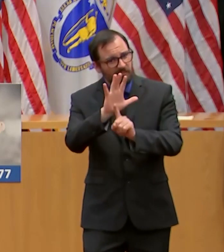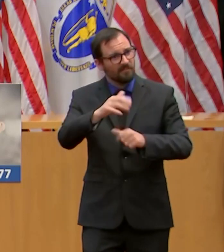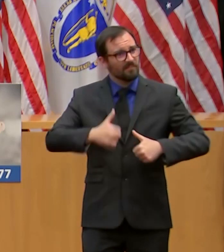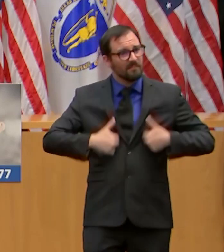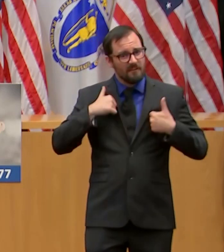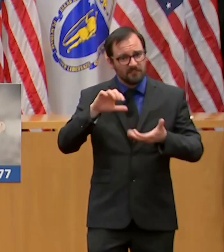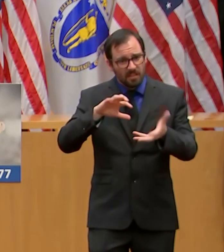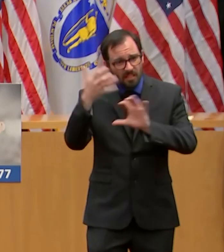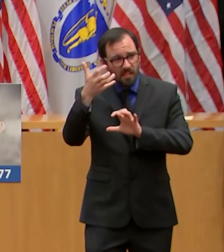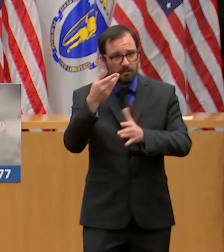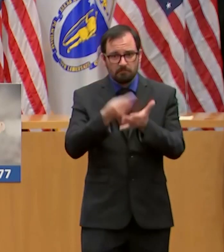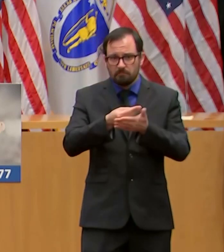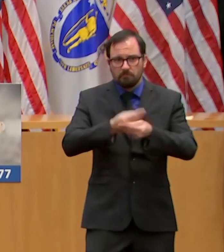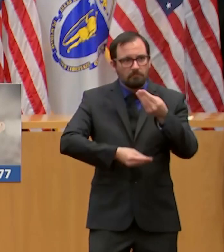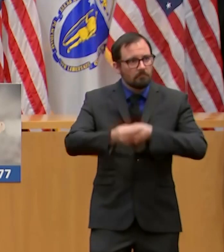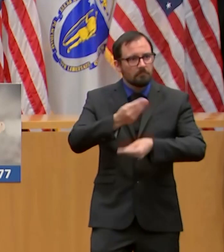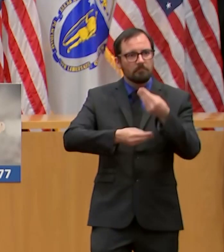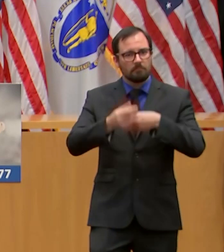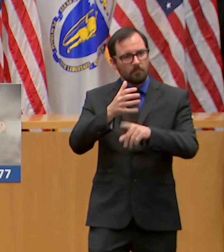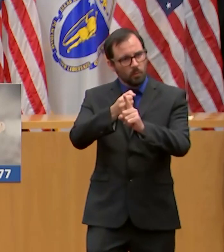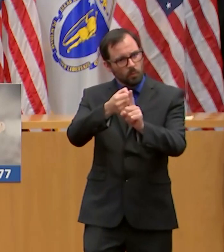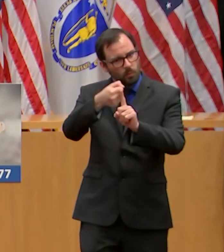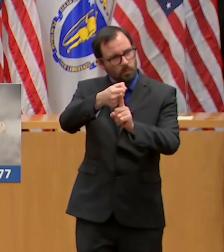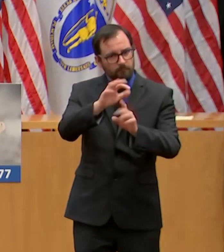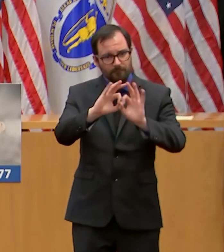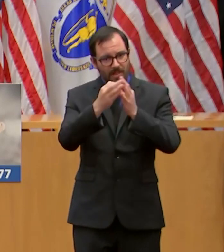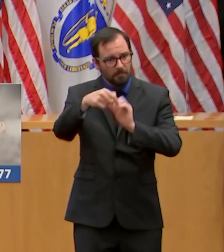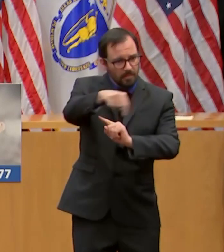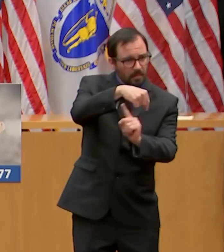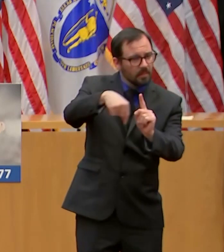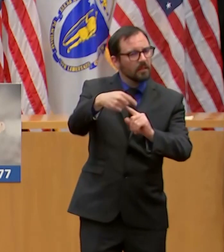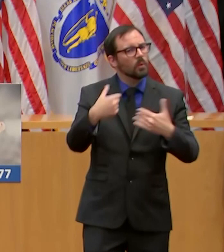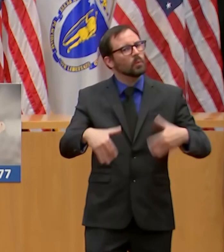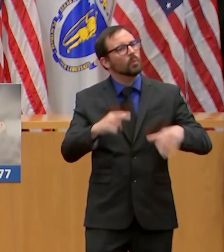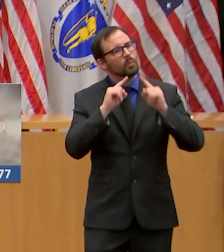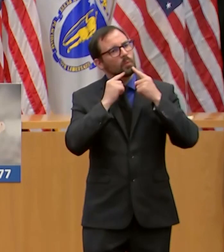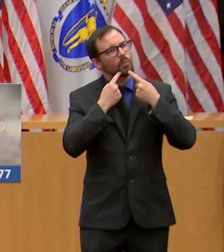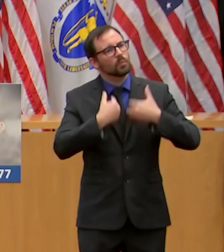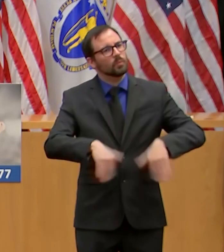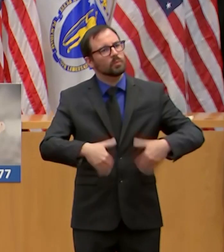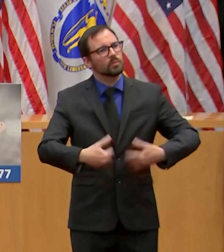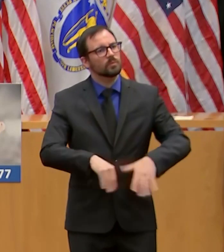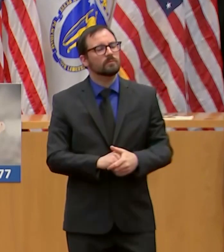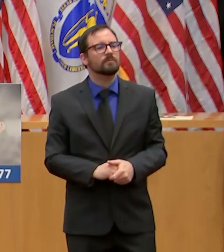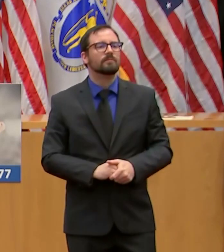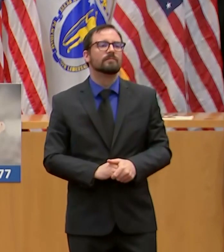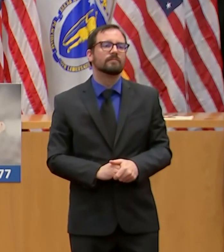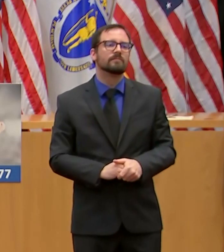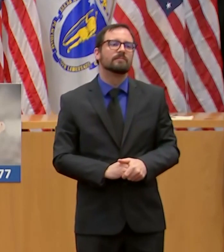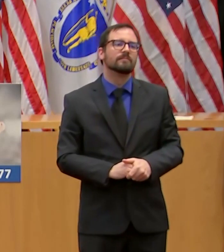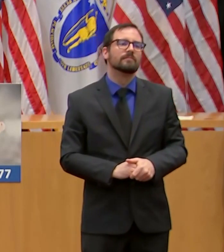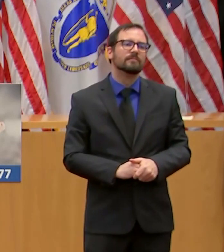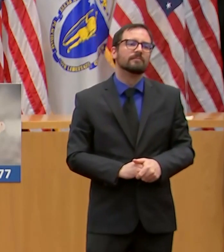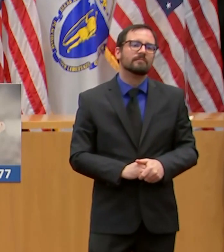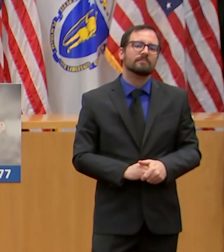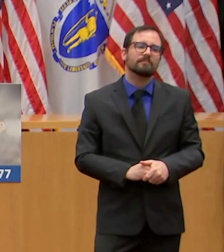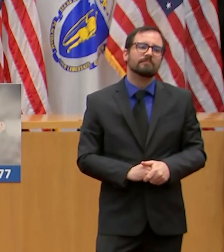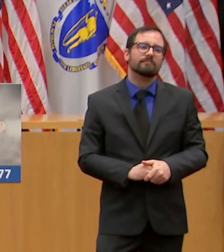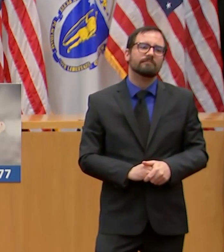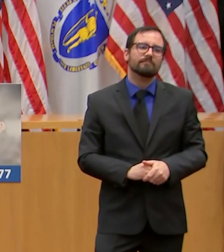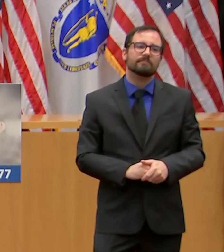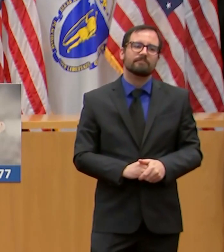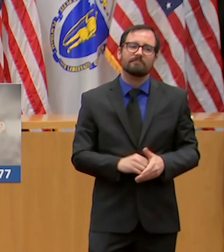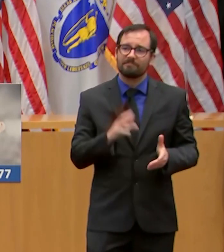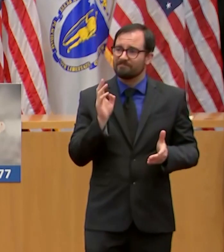of this virus. We all know the virus has caused people to lose their jobs, almost all cases through no fault of their